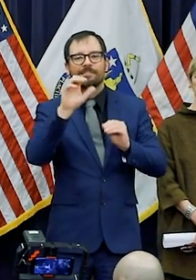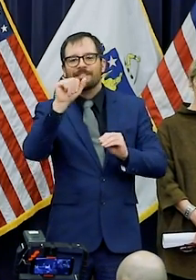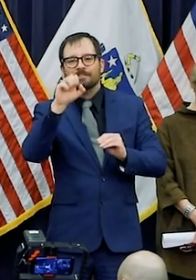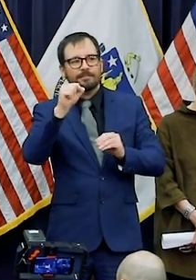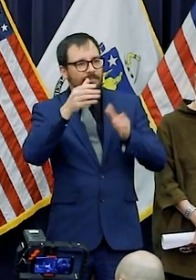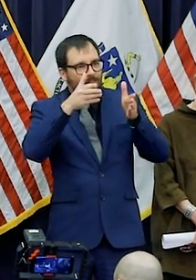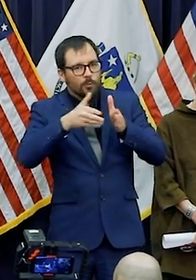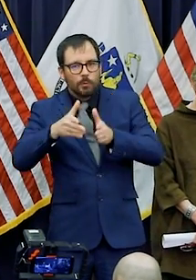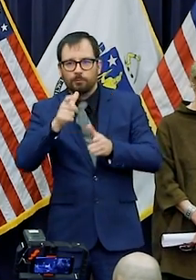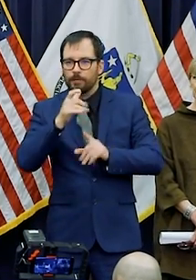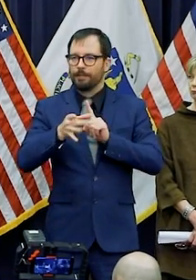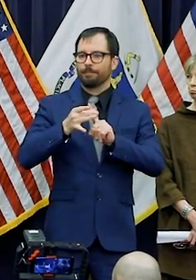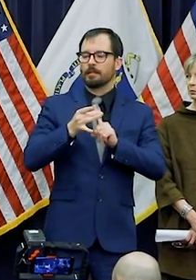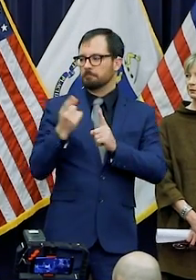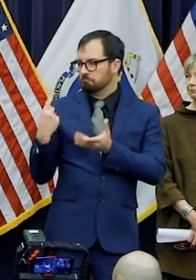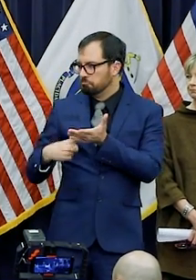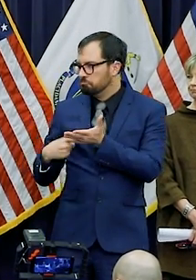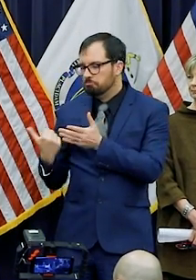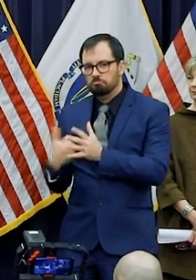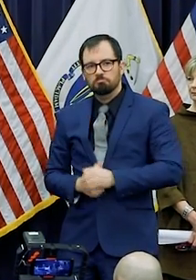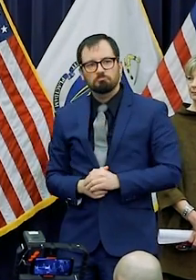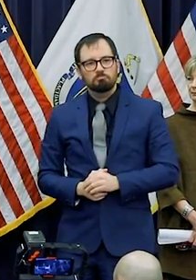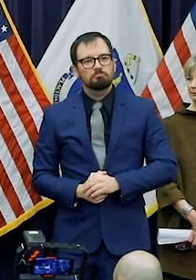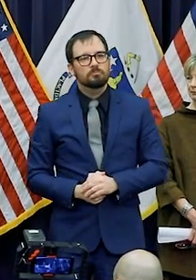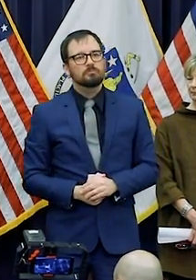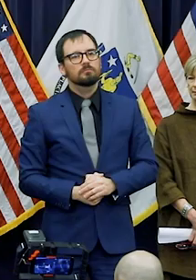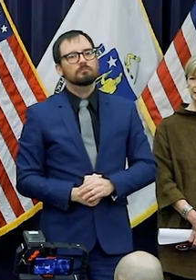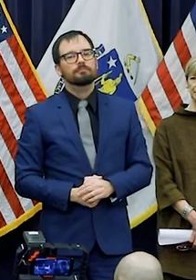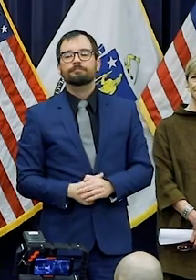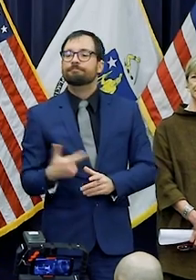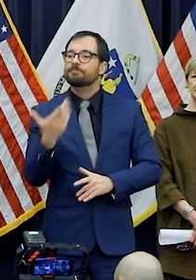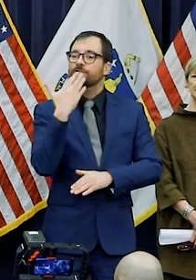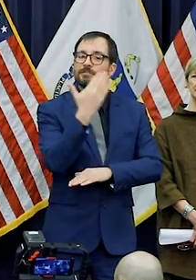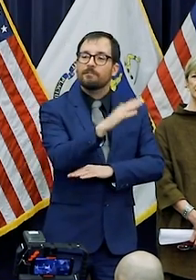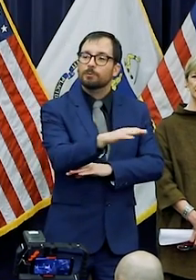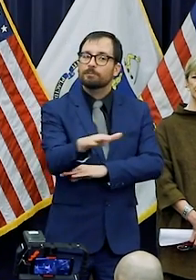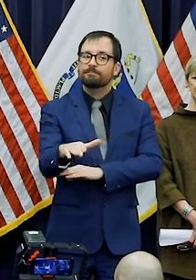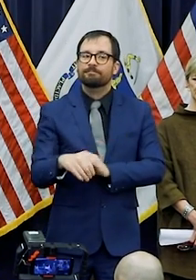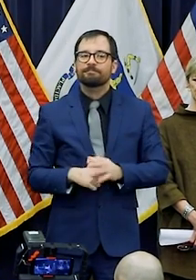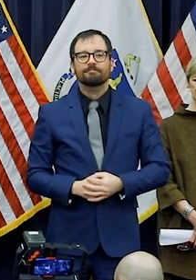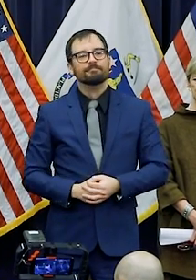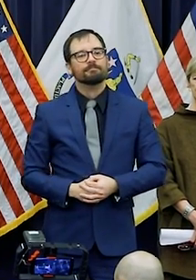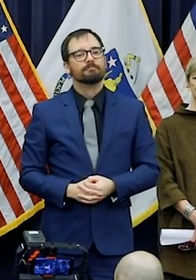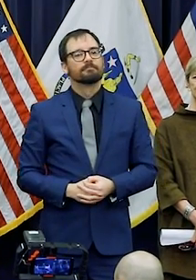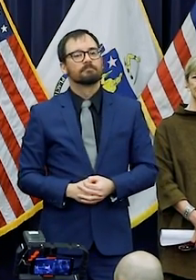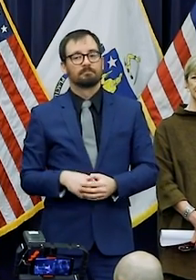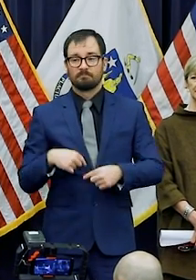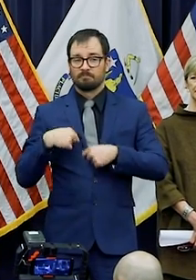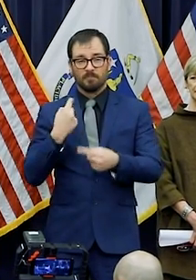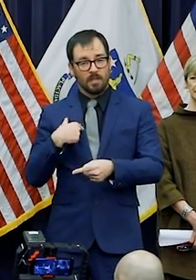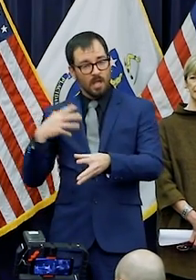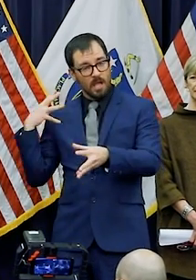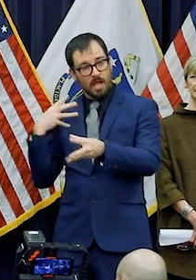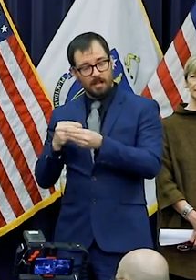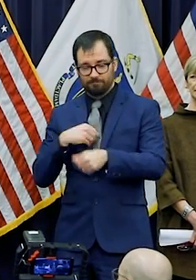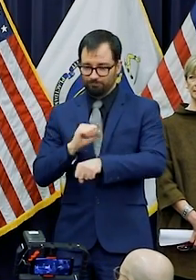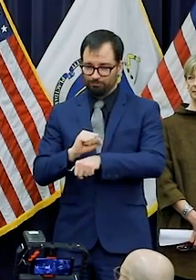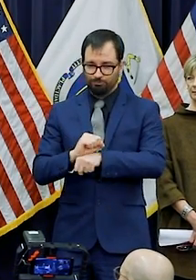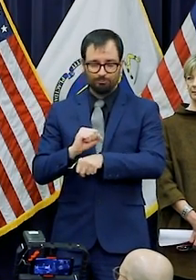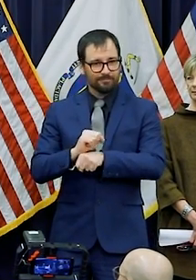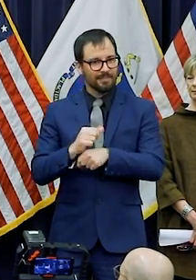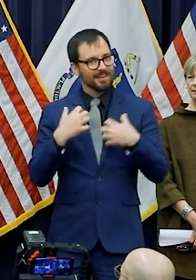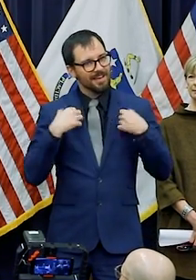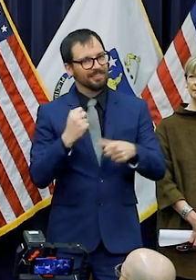Many of you might know that I spent a good deal of my career in the healthcare system as a general internal medicine physician in